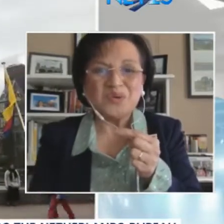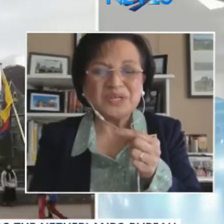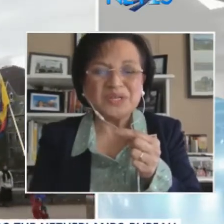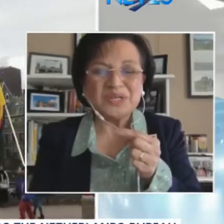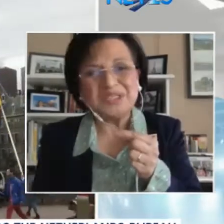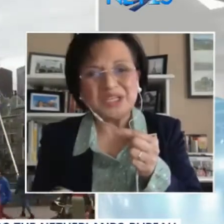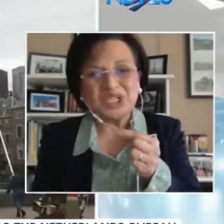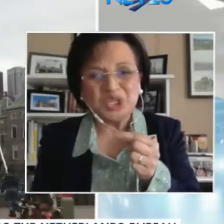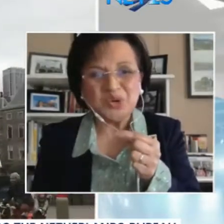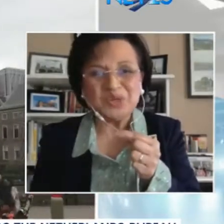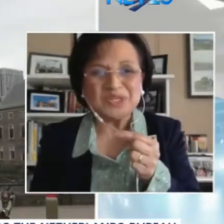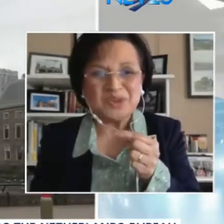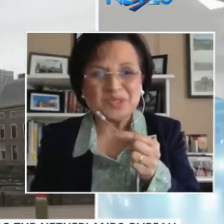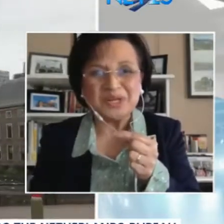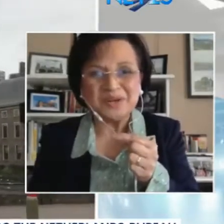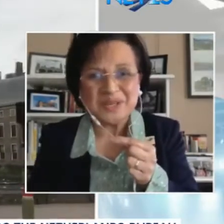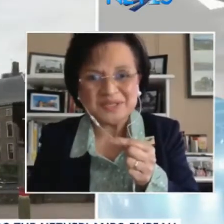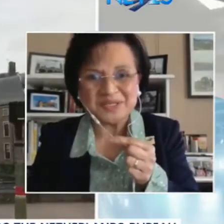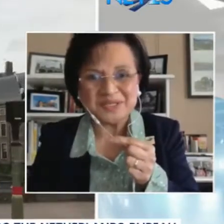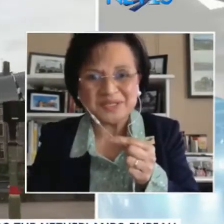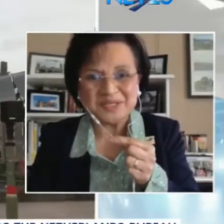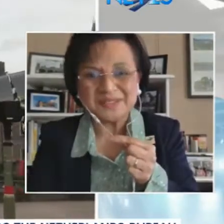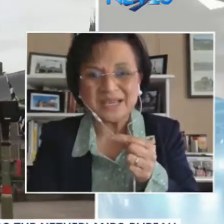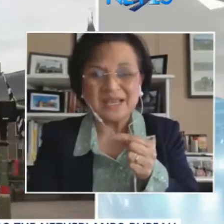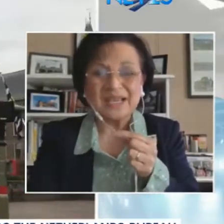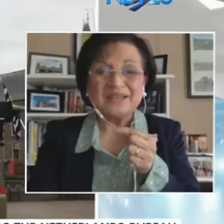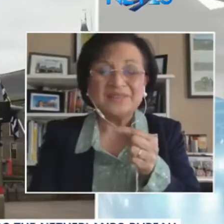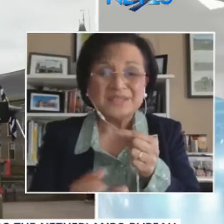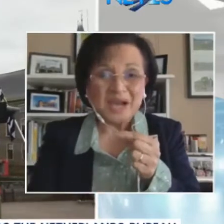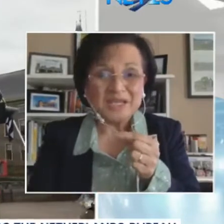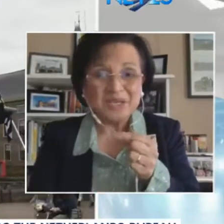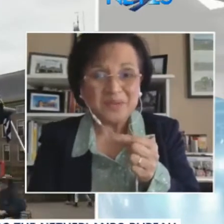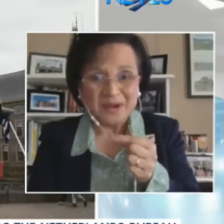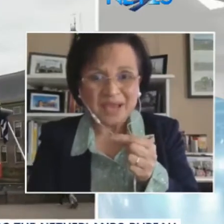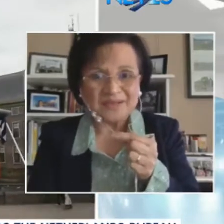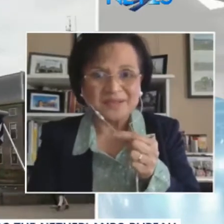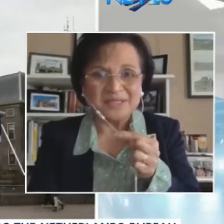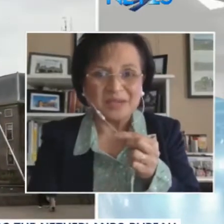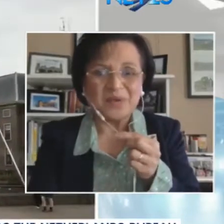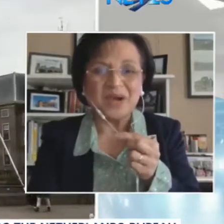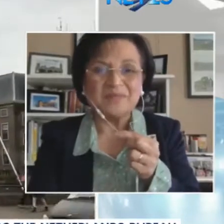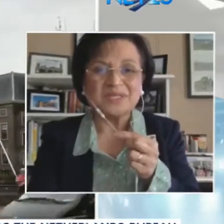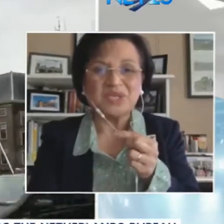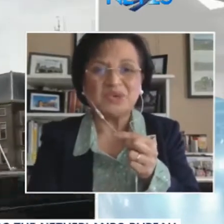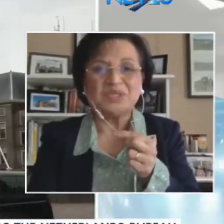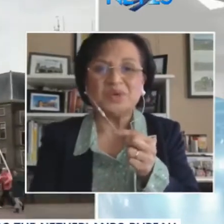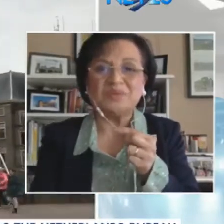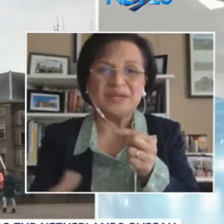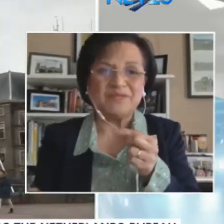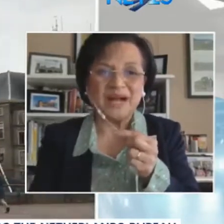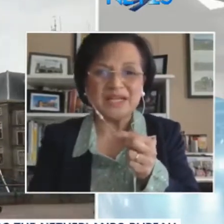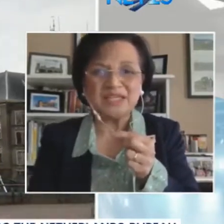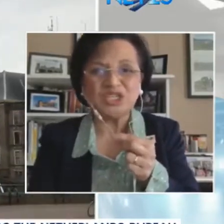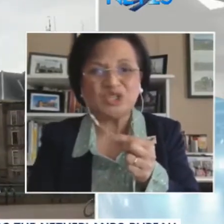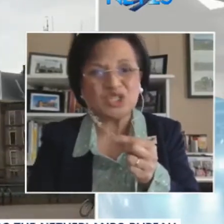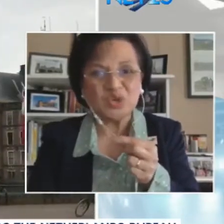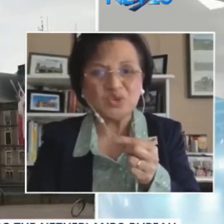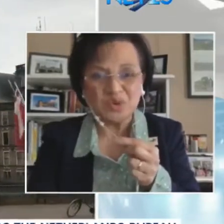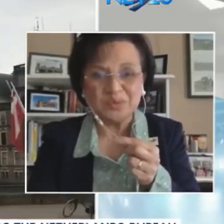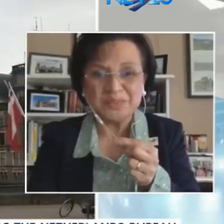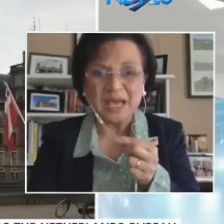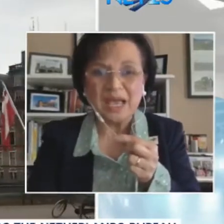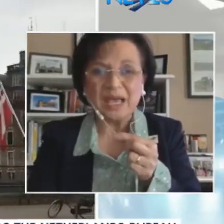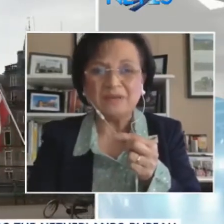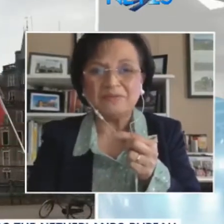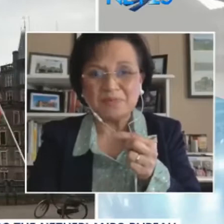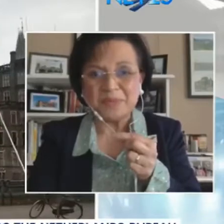do the schools ensure social distancing? The size of classes at primary schools will be divided into two